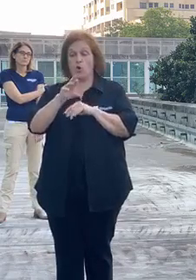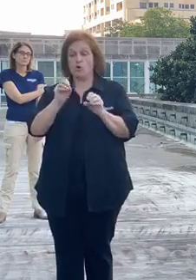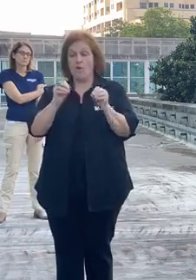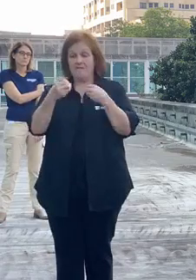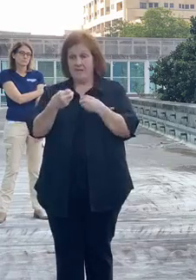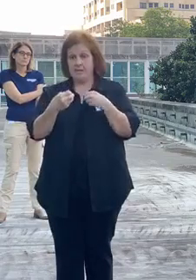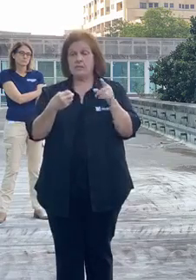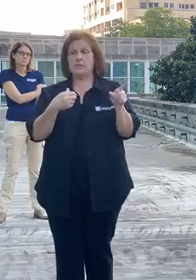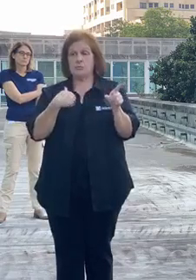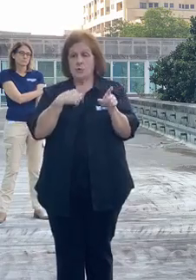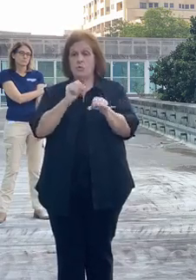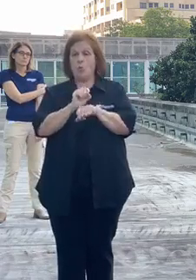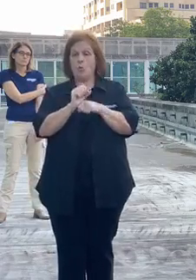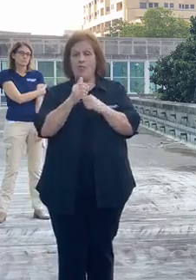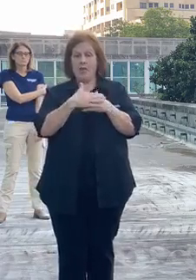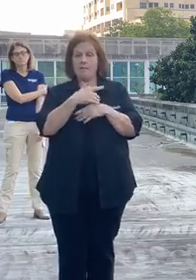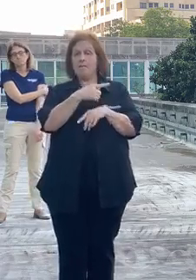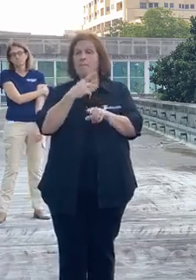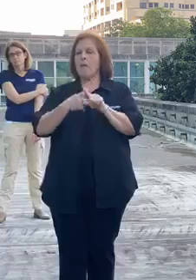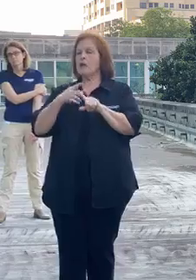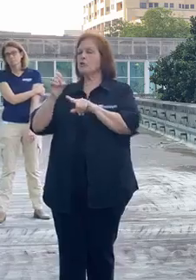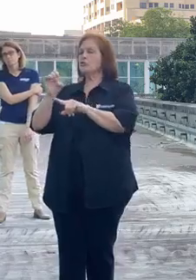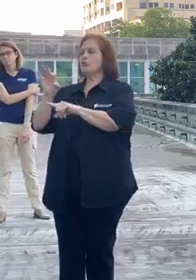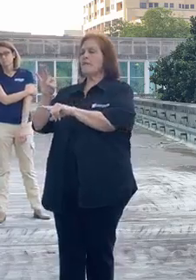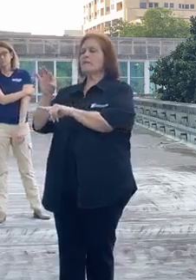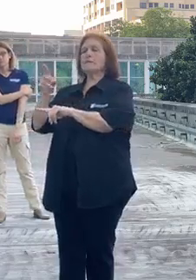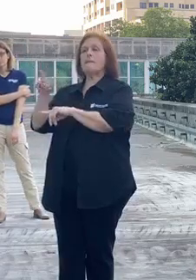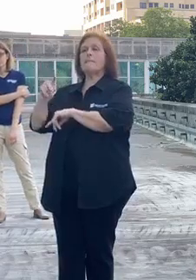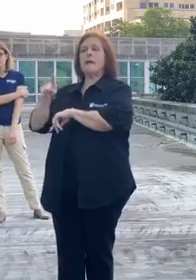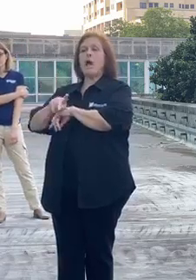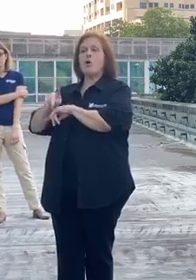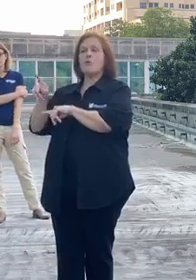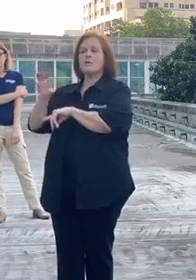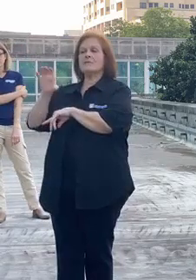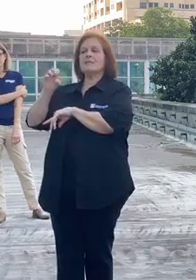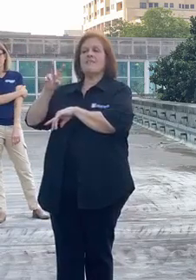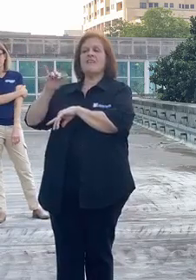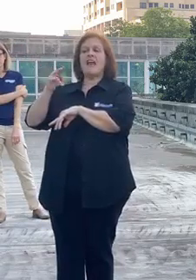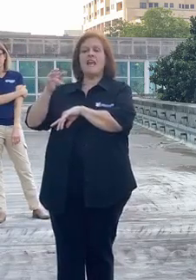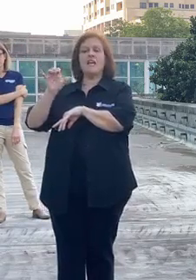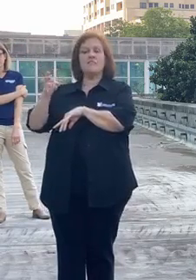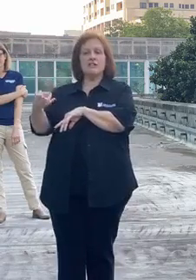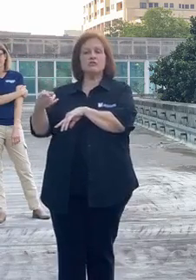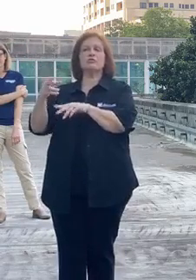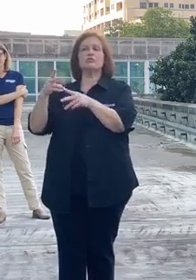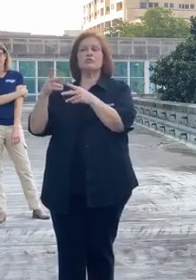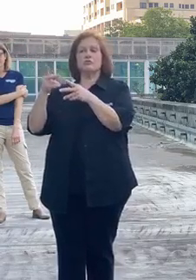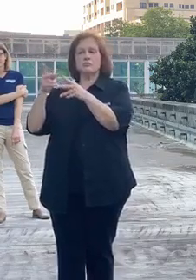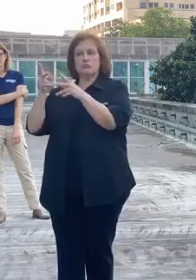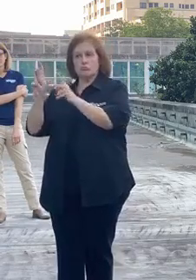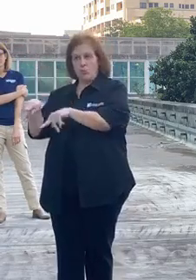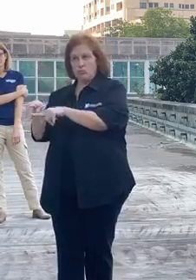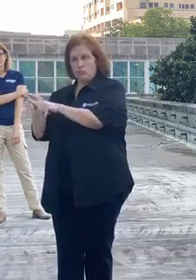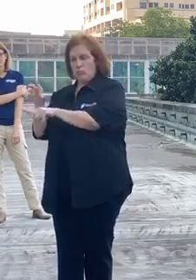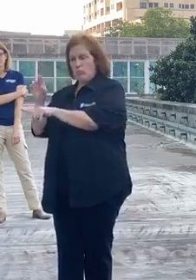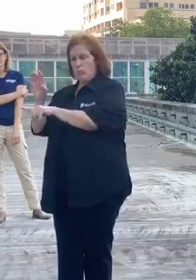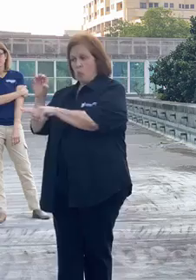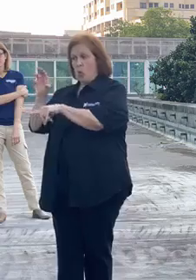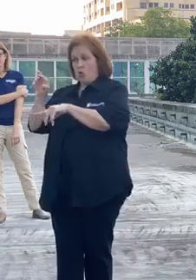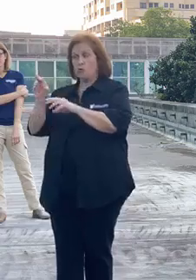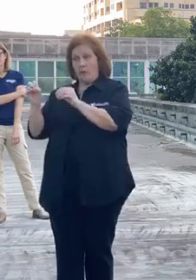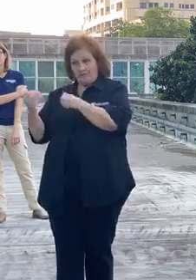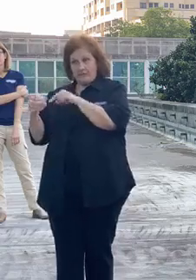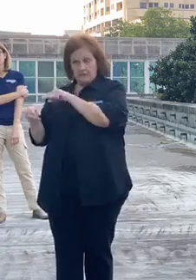working with them obviously very closely, but also Jefferson Parish. Dr. Stanovich learned far more about this than I ever thought I would. It's a